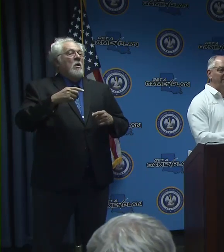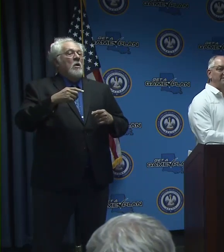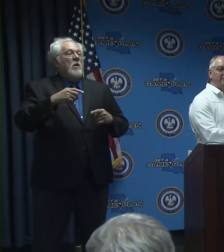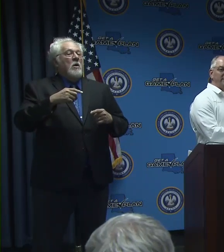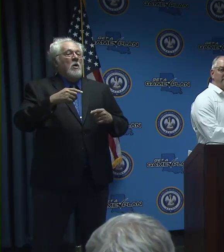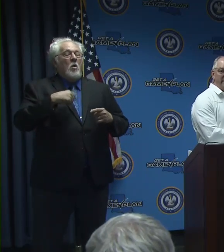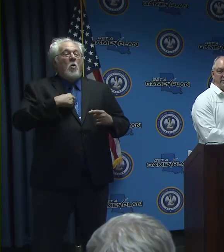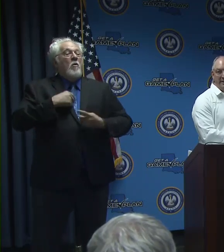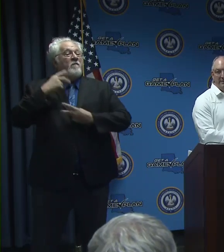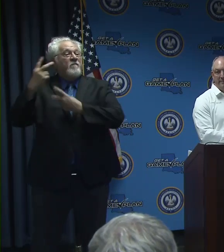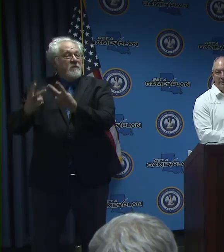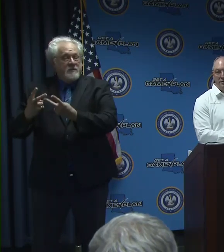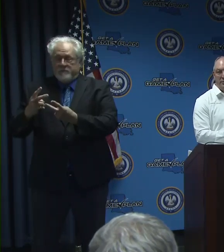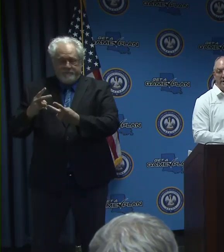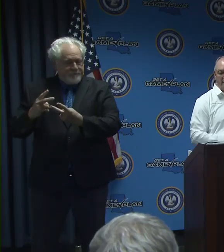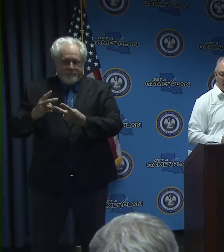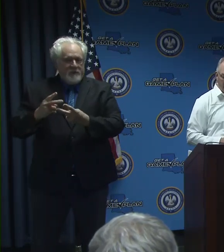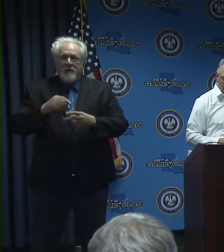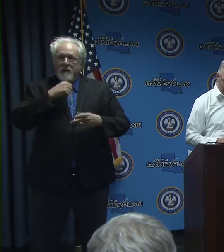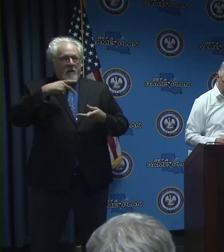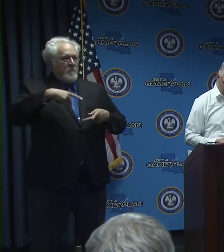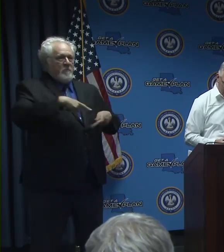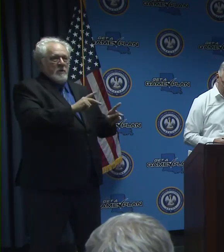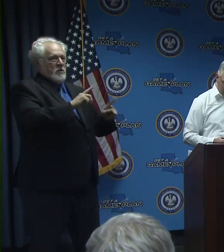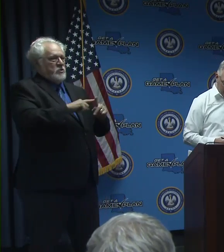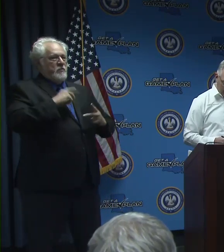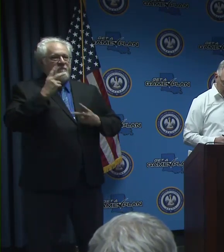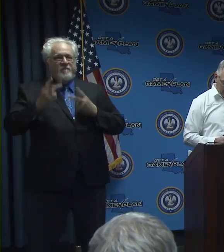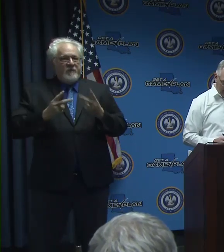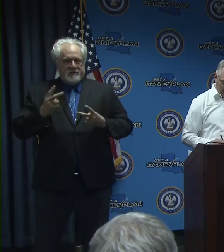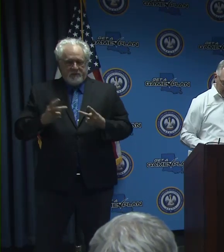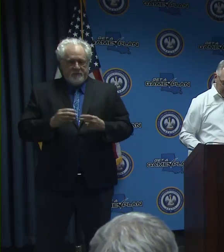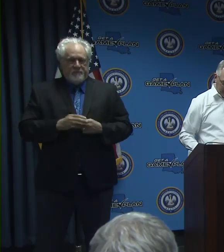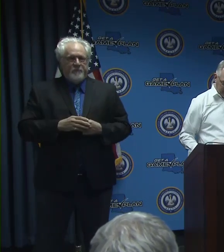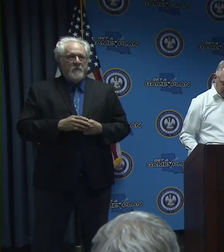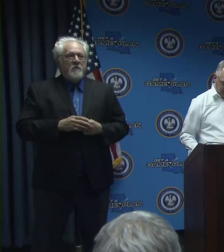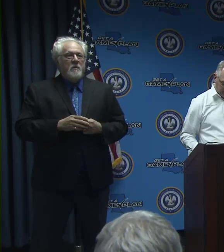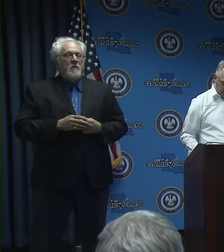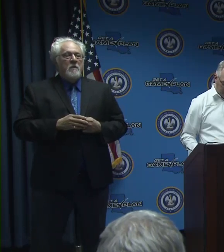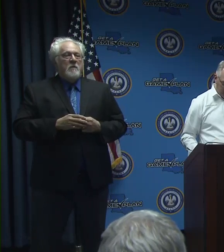hospital to visit with a patient either, because you're not going to be allowed to visit.